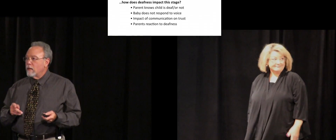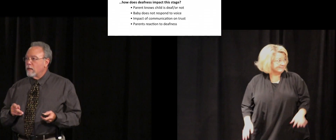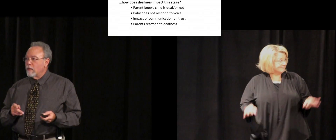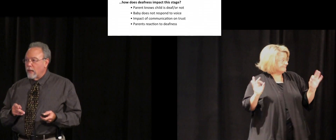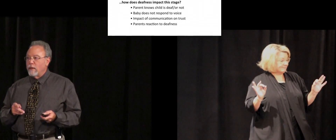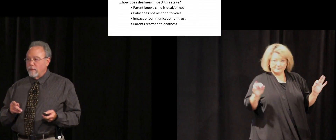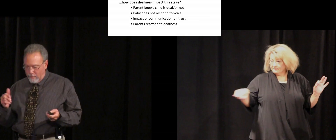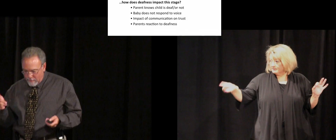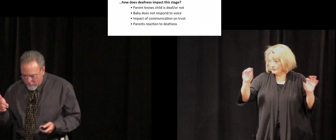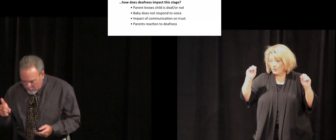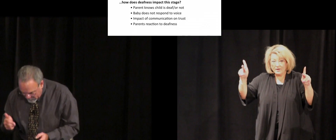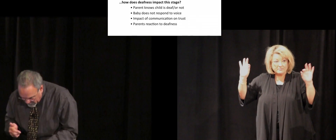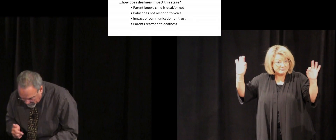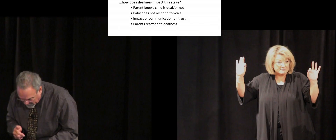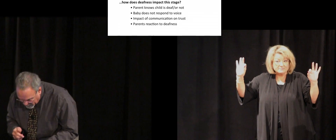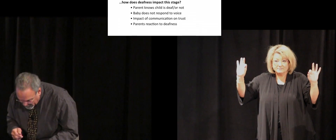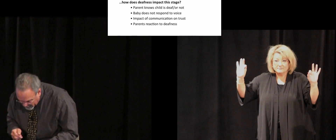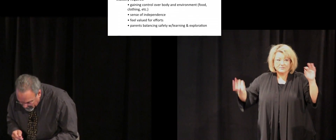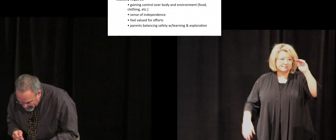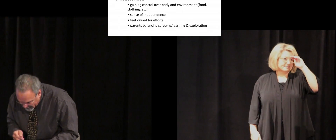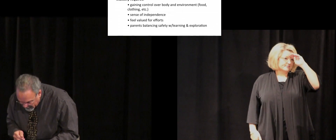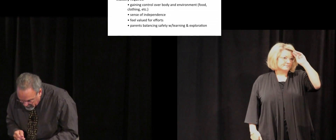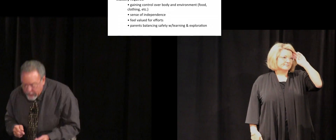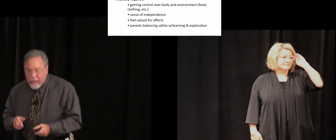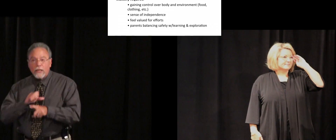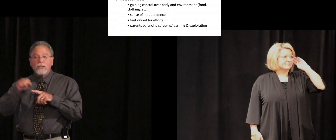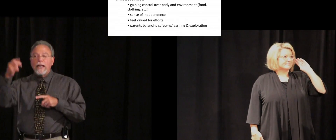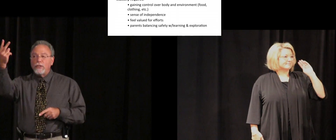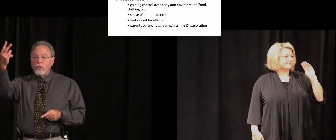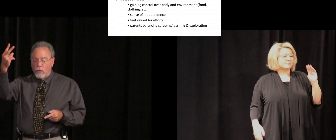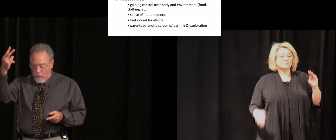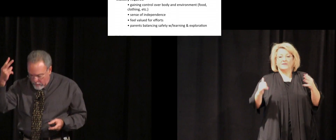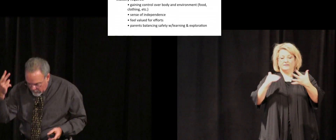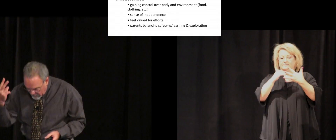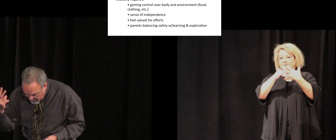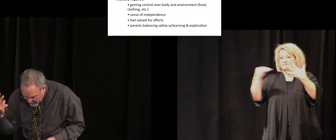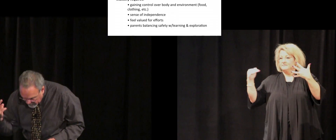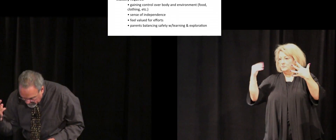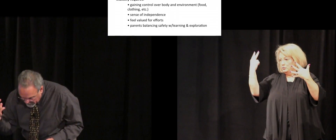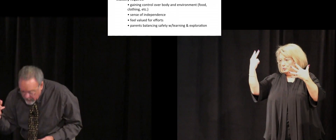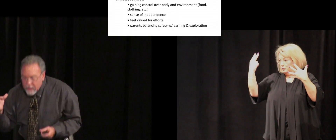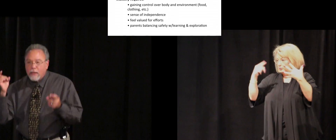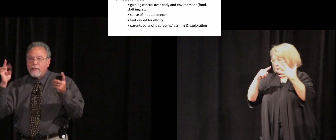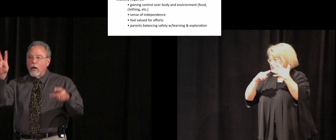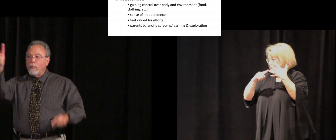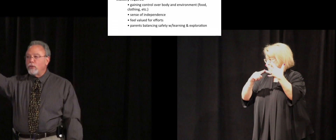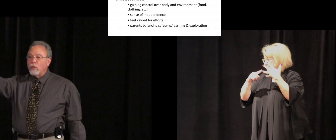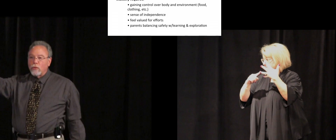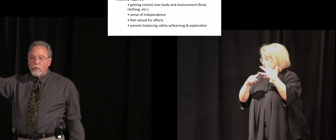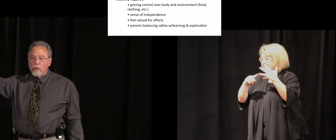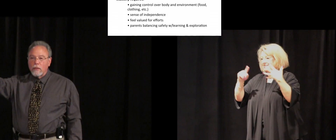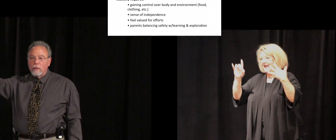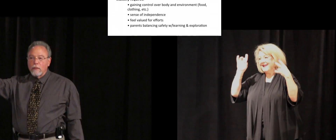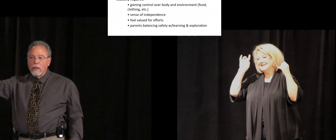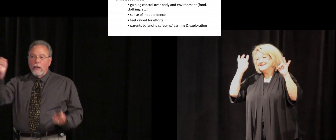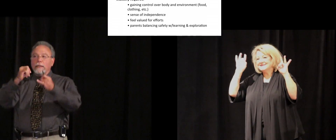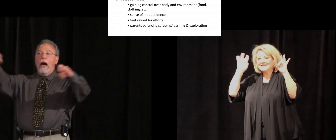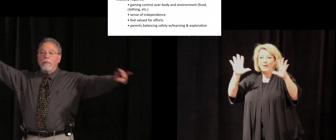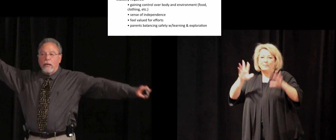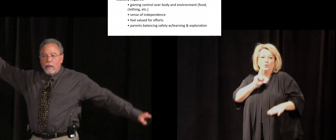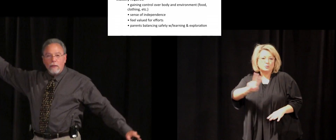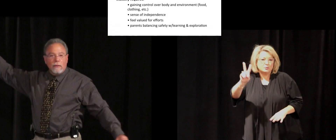about, okay, what did they miss growing up, and what can I provide them with now that may help that situation? That's